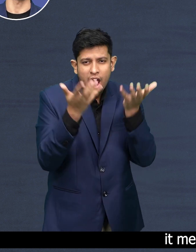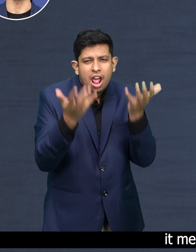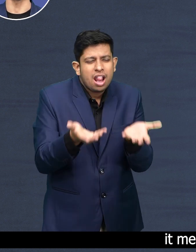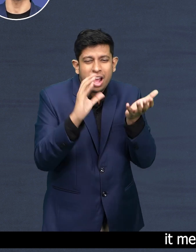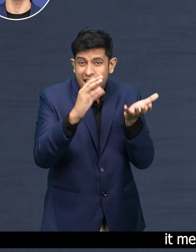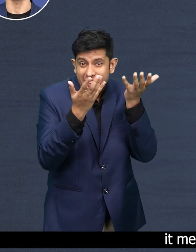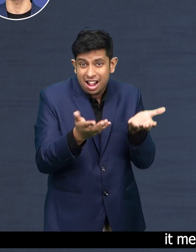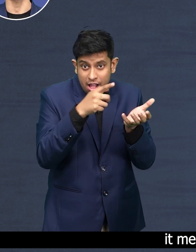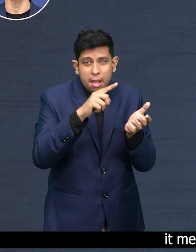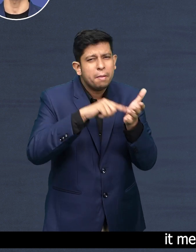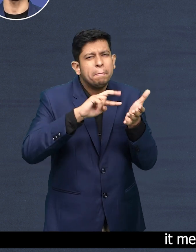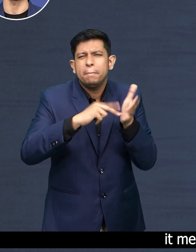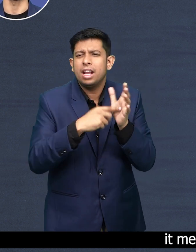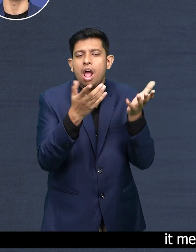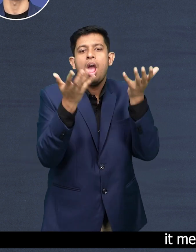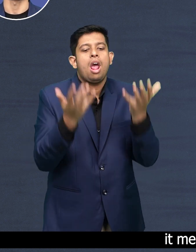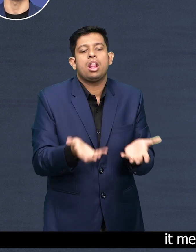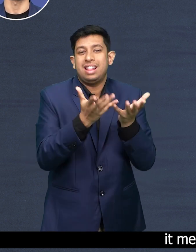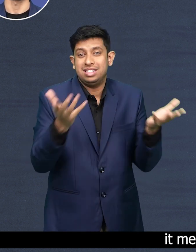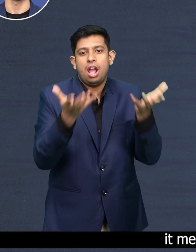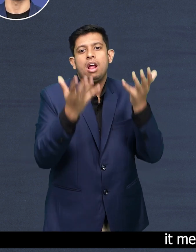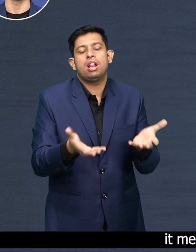dense, it means the object is light.